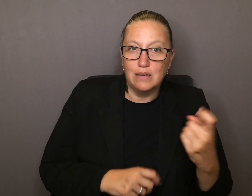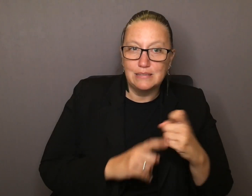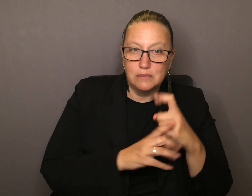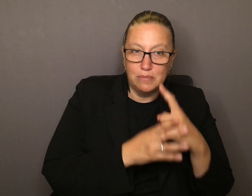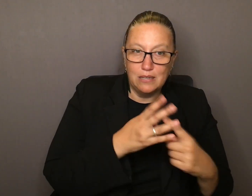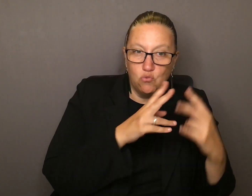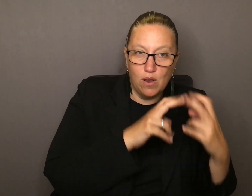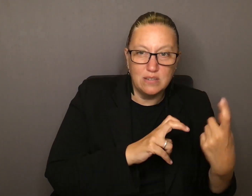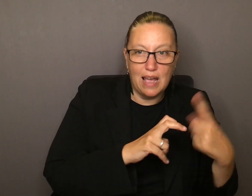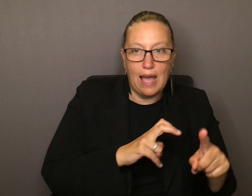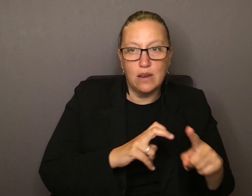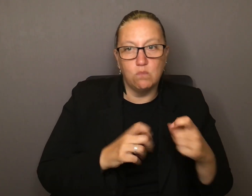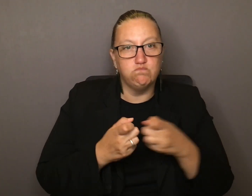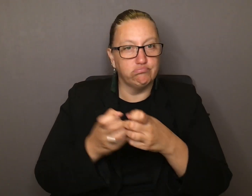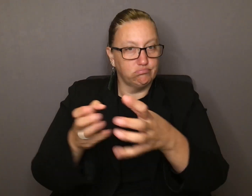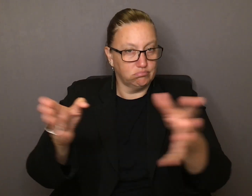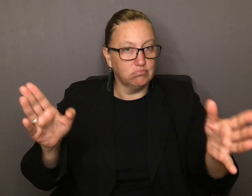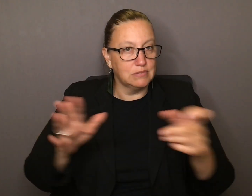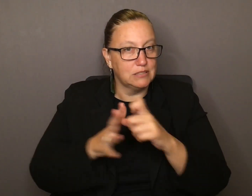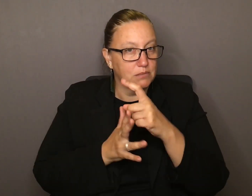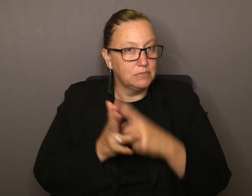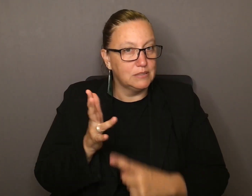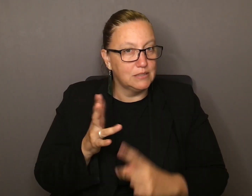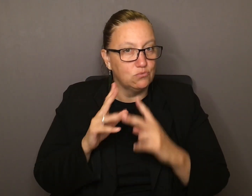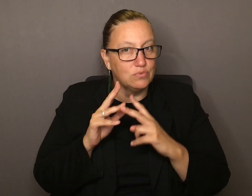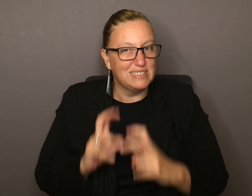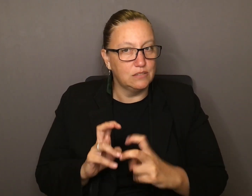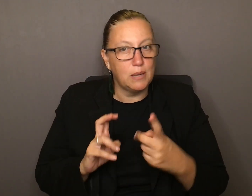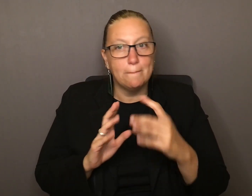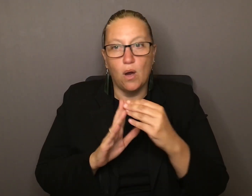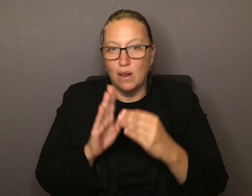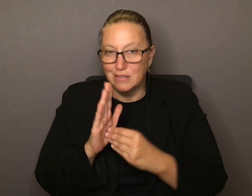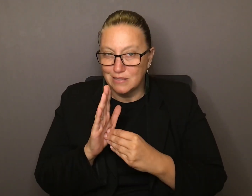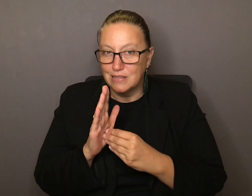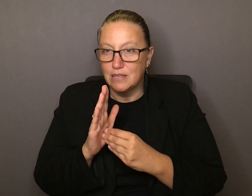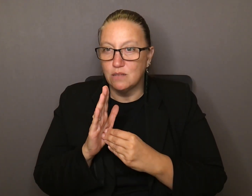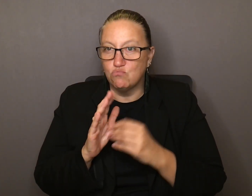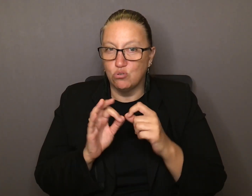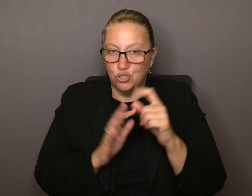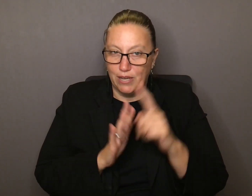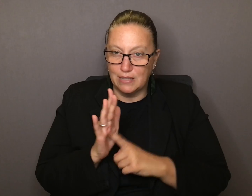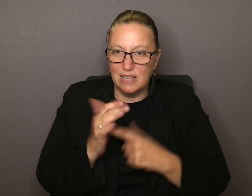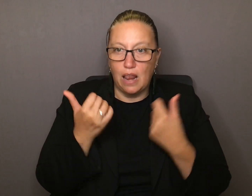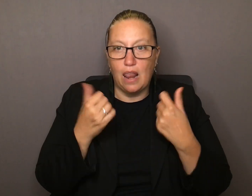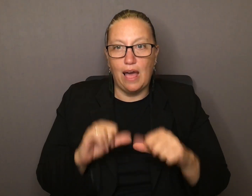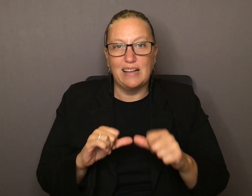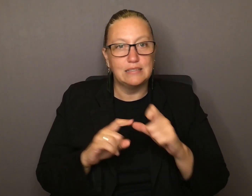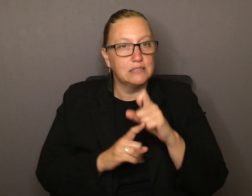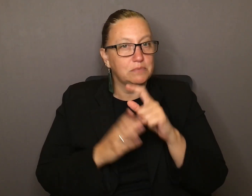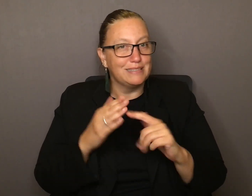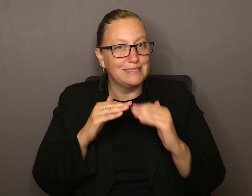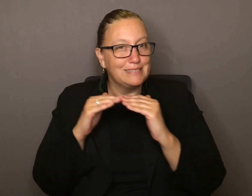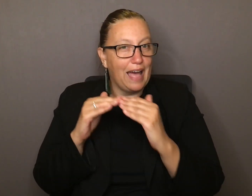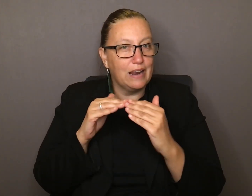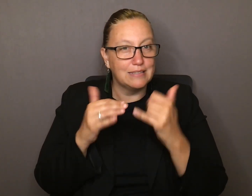research and policy-related projects such as disability standards and telecommunications. We collaborate